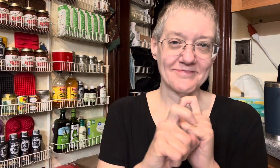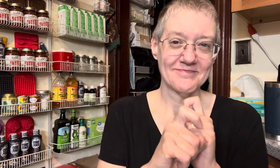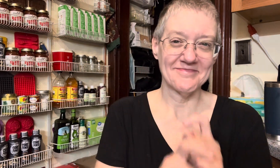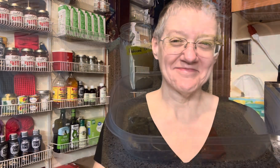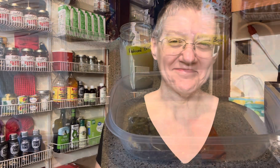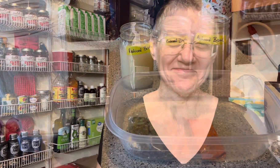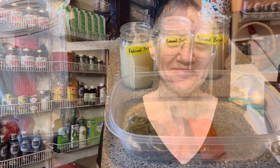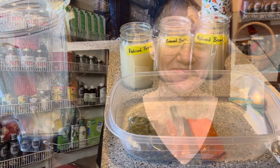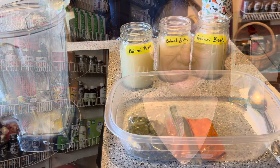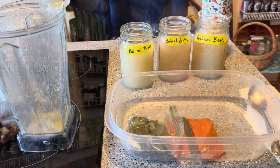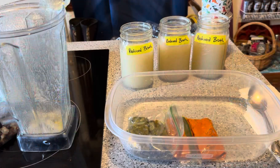not complicated at all.